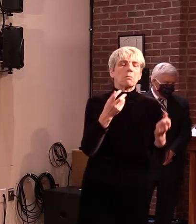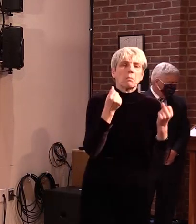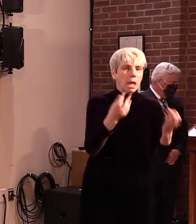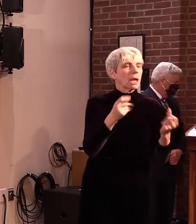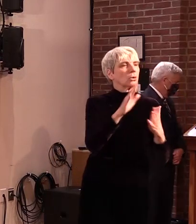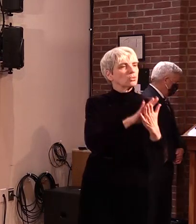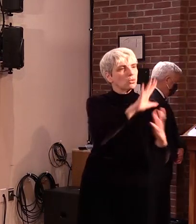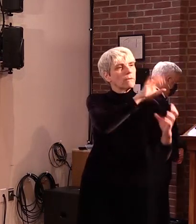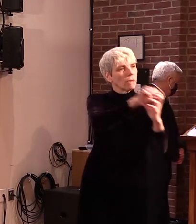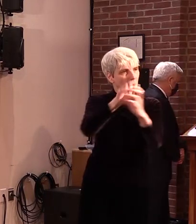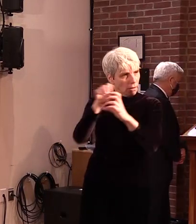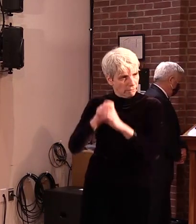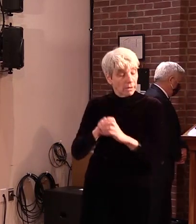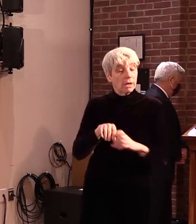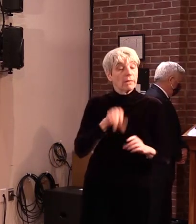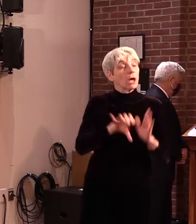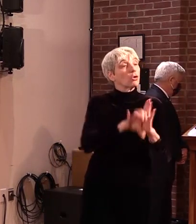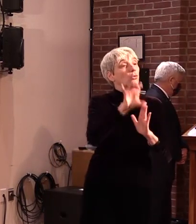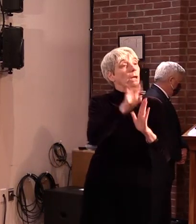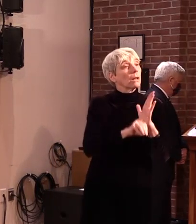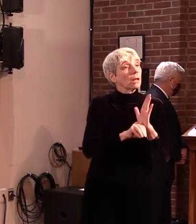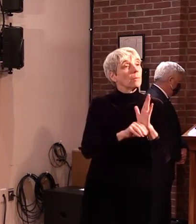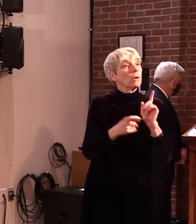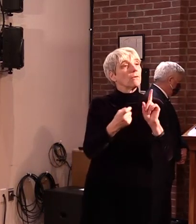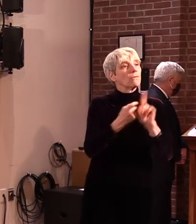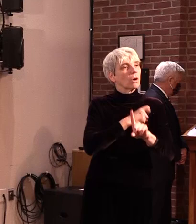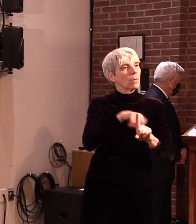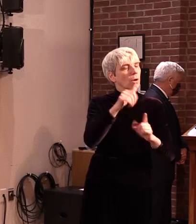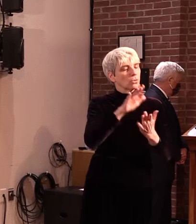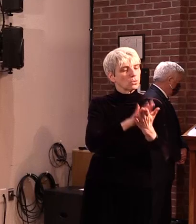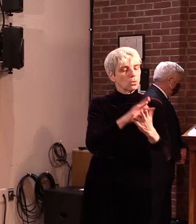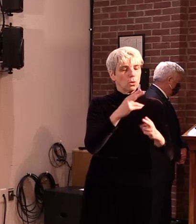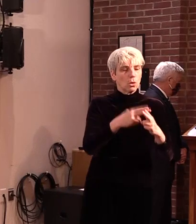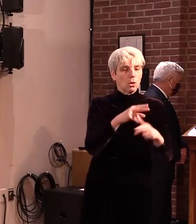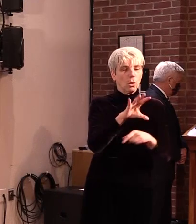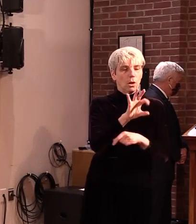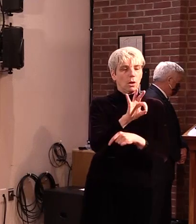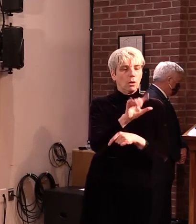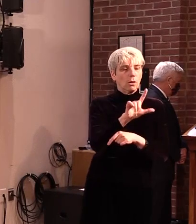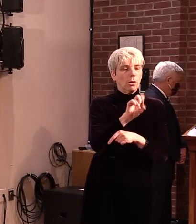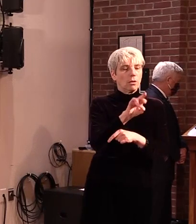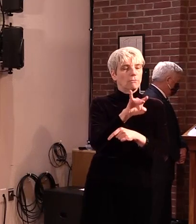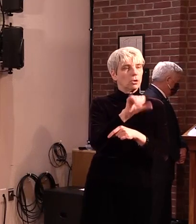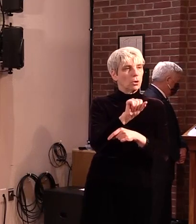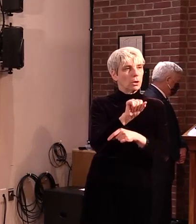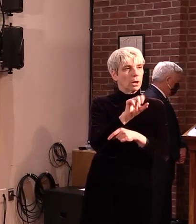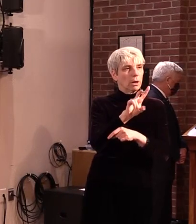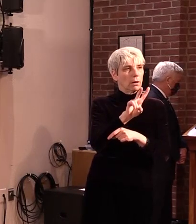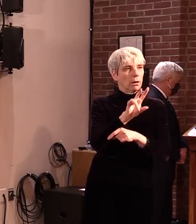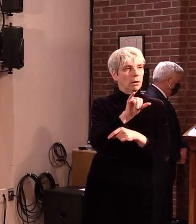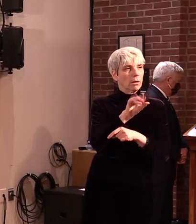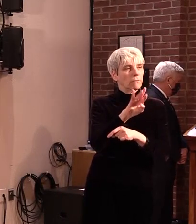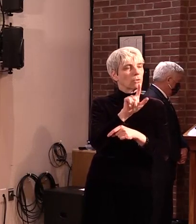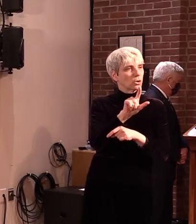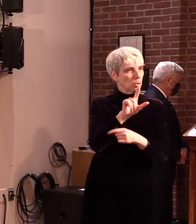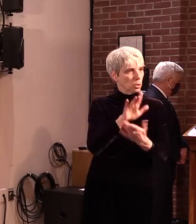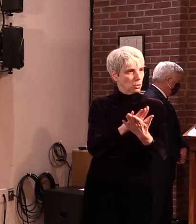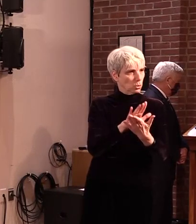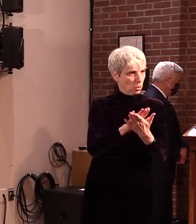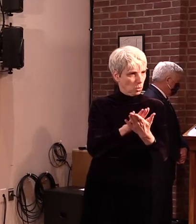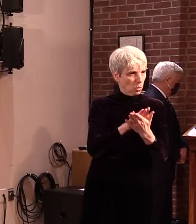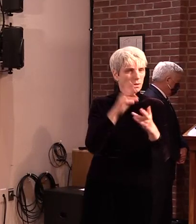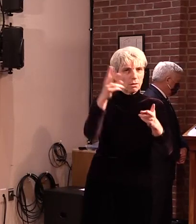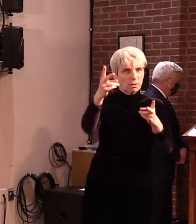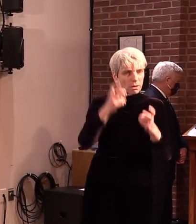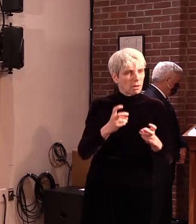Curriculum provided under this option largely comes from Florida Virtual School, which provides a variety of courses, including advanced placement and honors